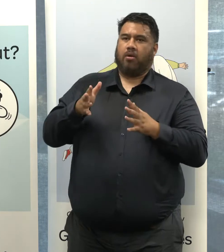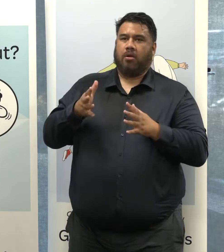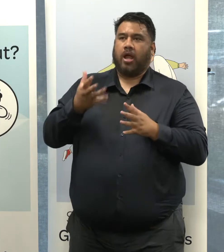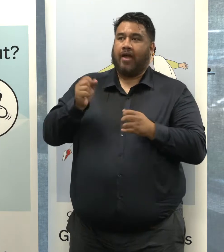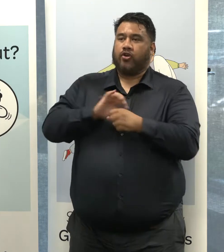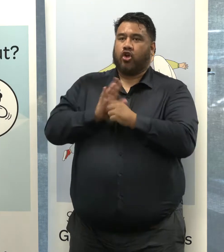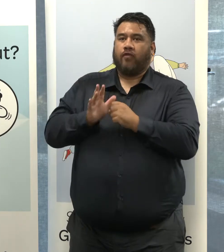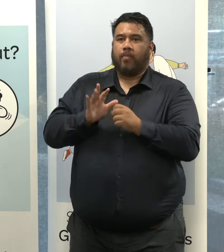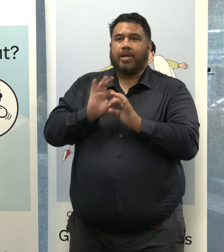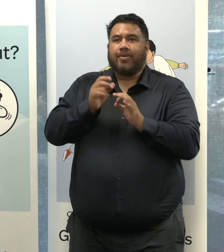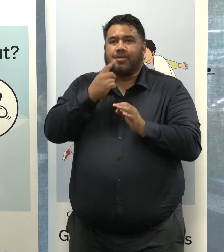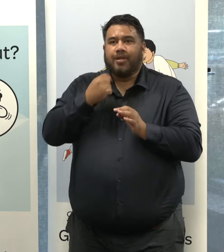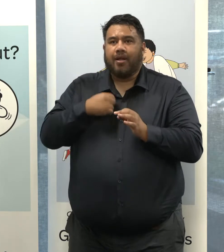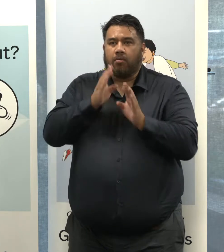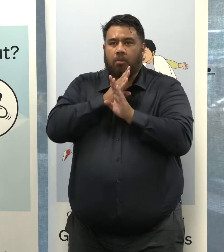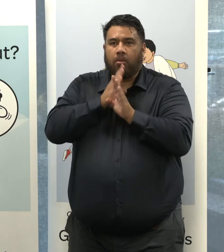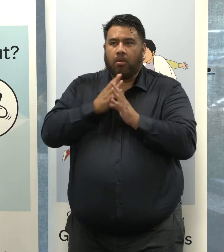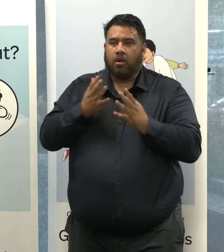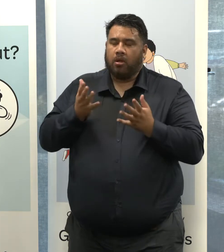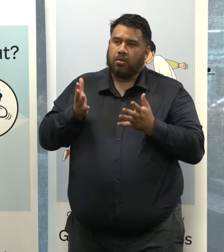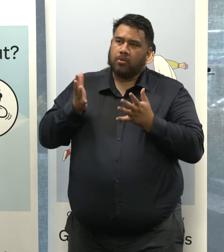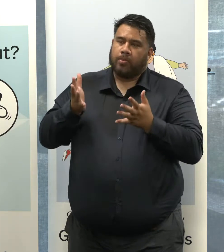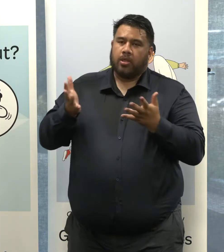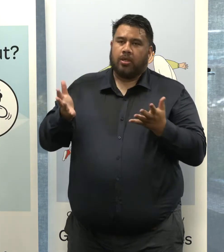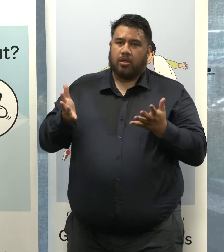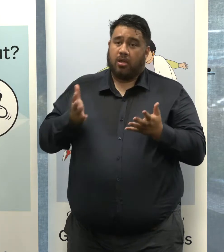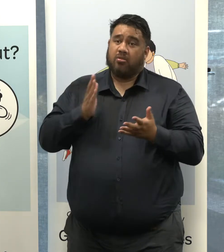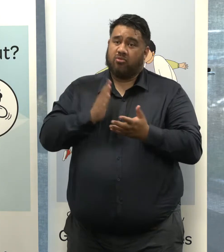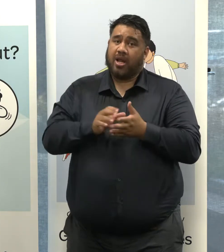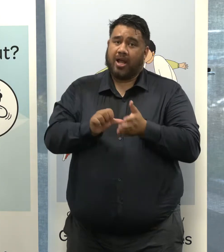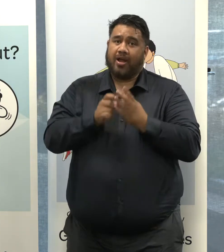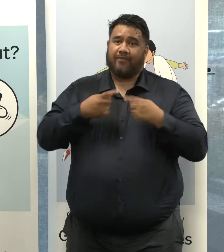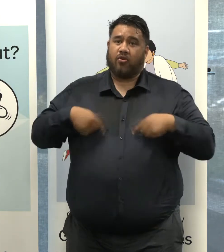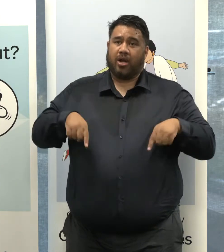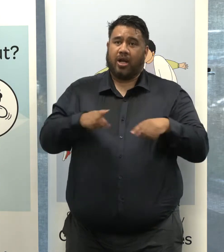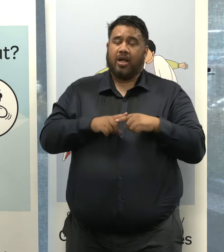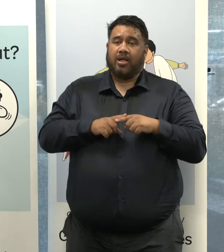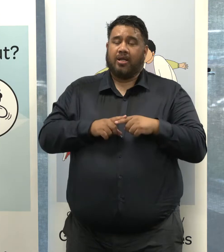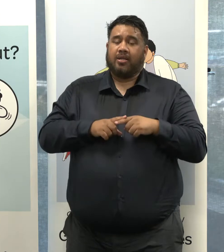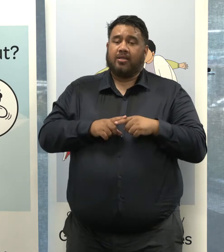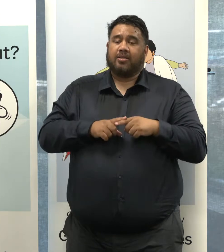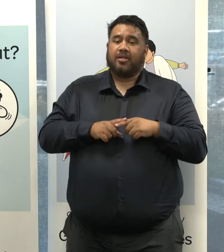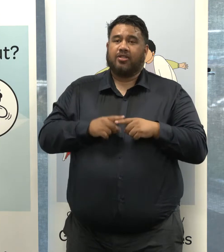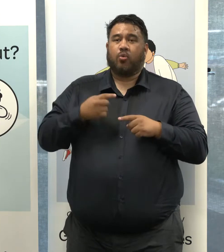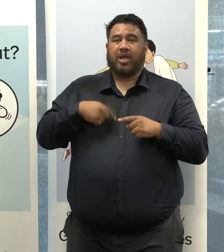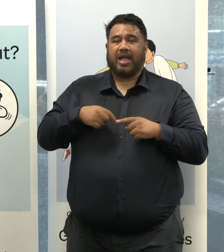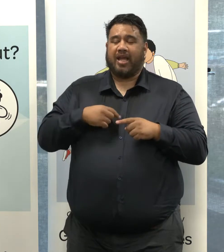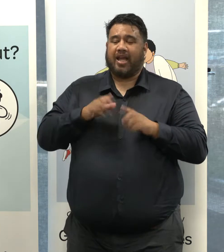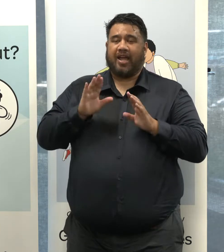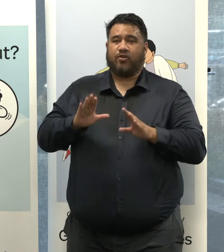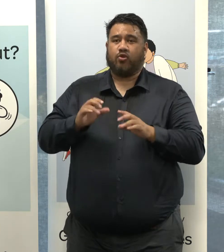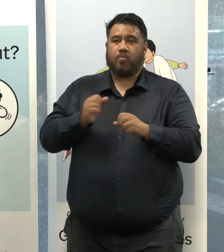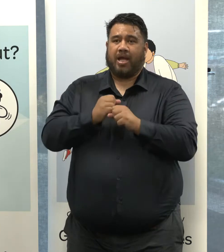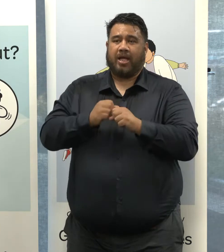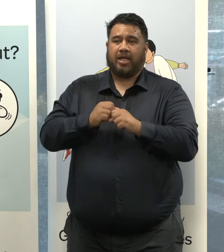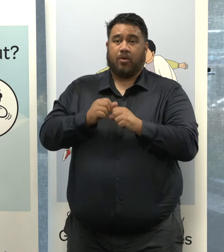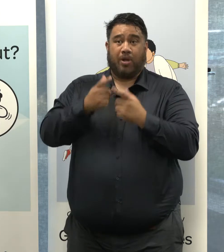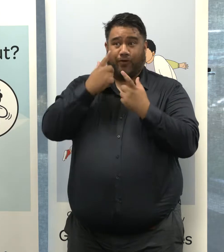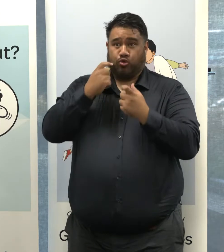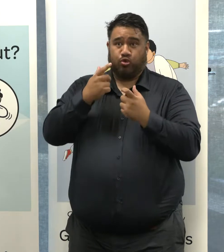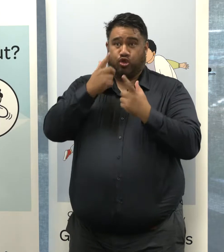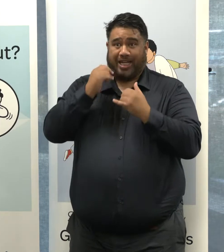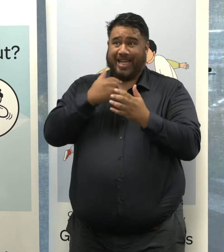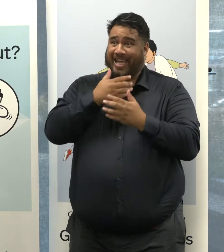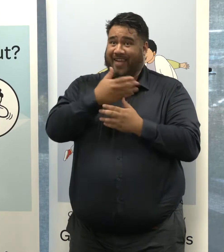positive, and they won't have told us they've had any symptoms. So it is actually quite a struggle, and we have to put up more barriers, which makes it really hard for patients. So just on that as